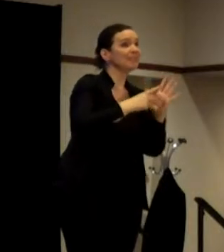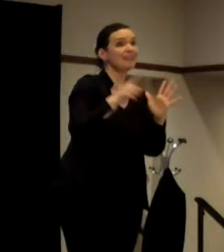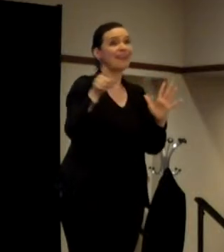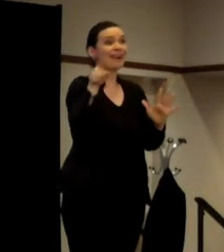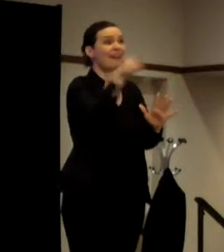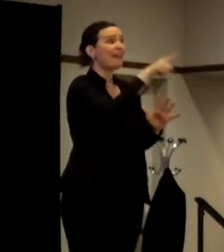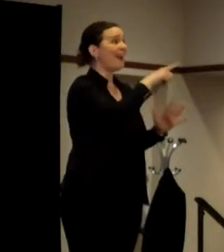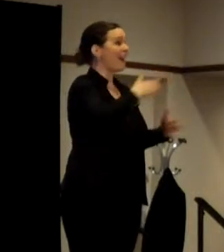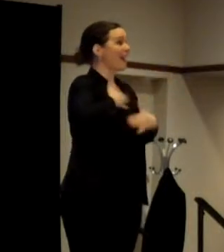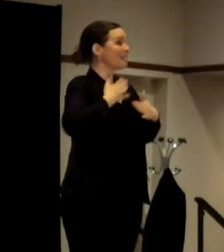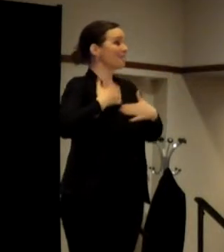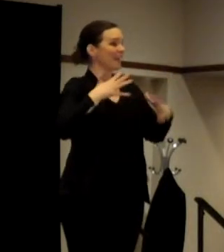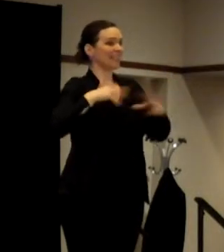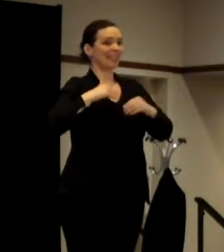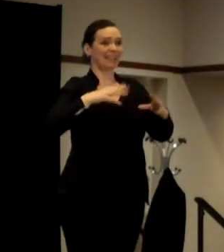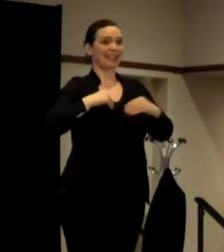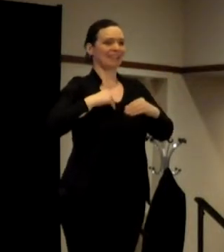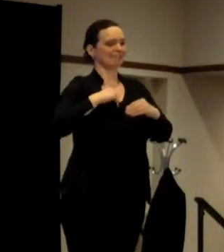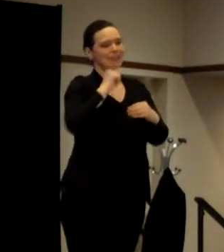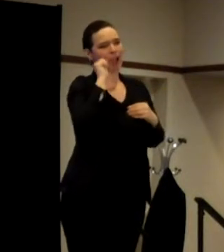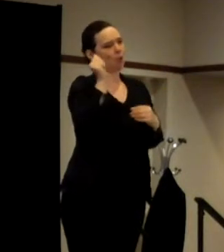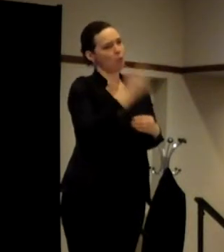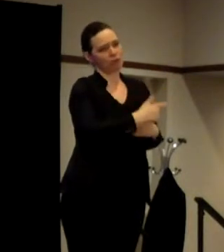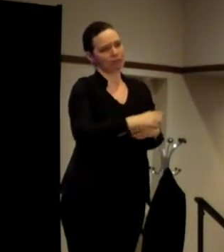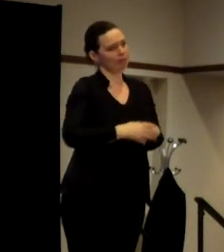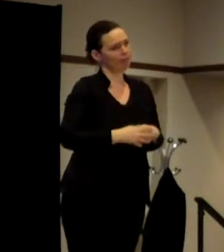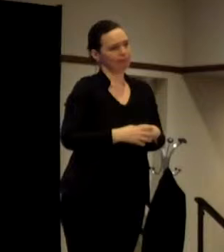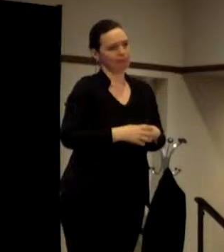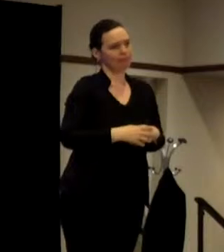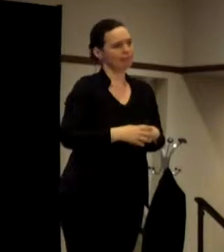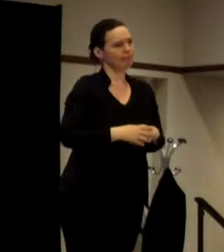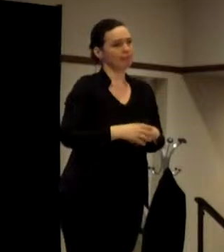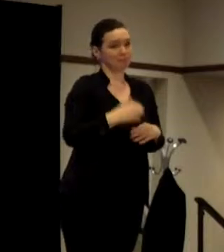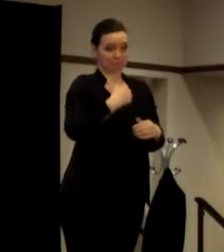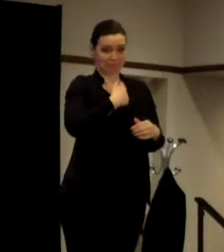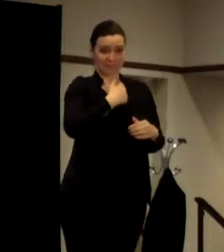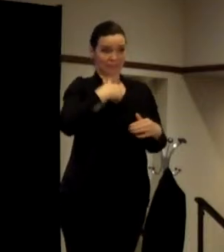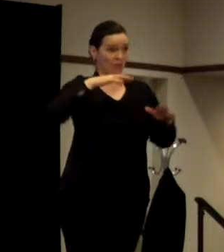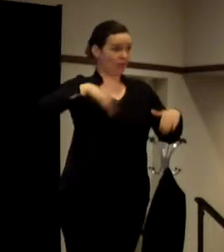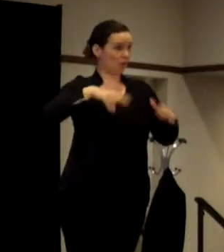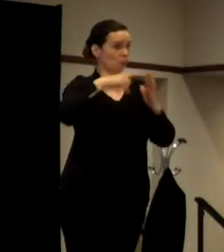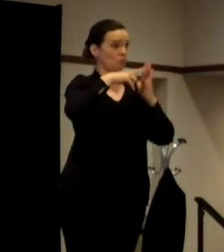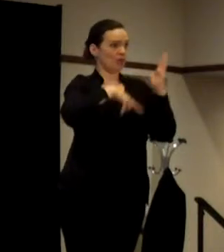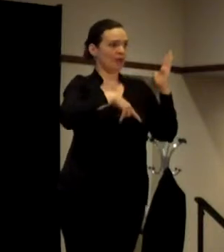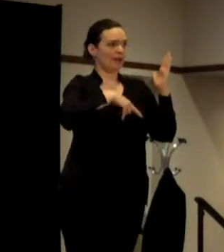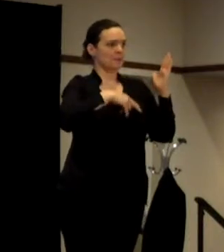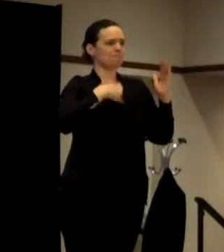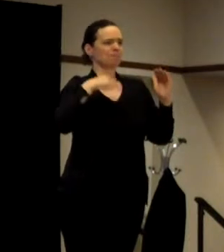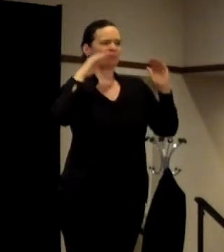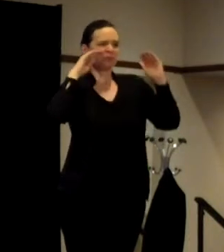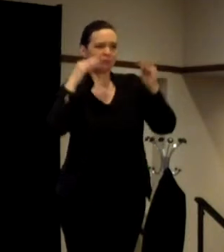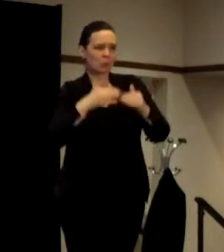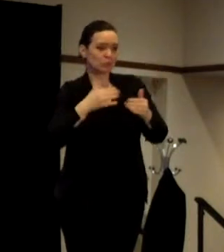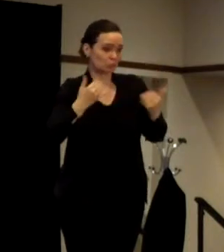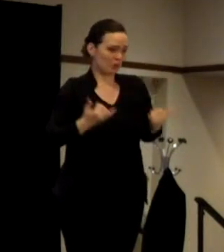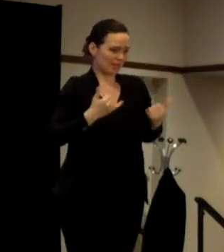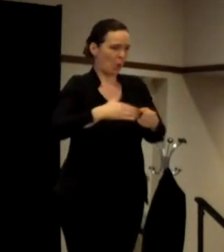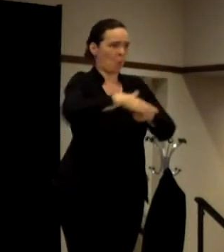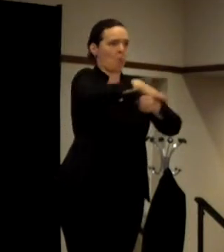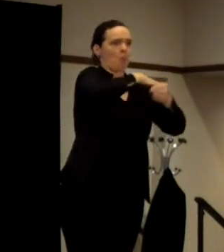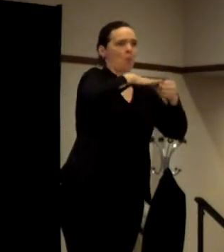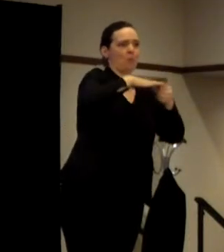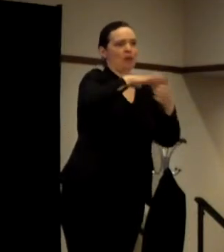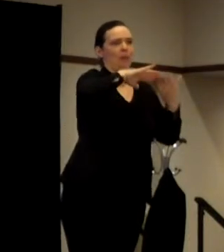I can't say. I've been laser focused in on the one element of the bill, which is going to help me do my job better and help